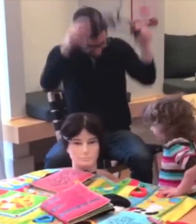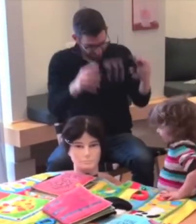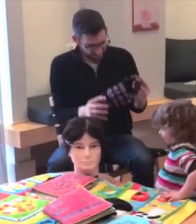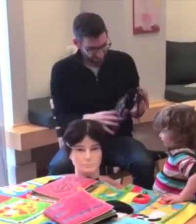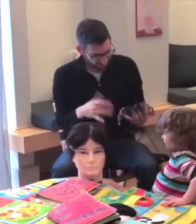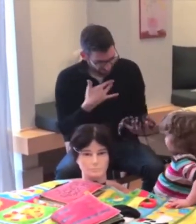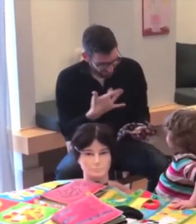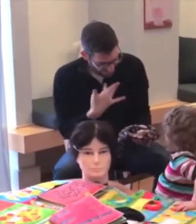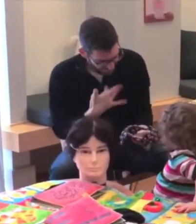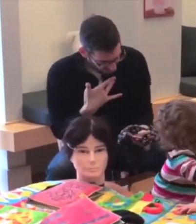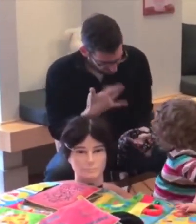Okay, how about you feel it?